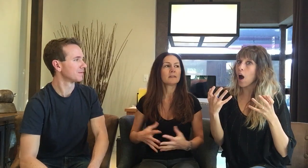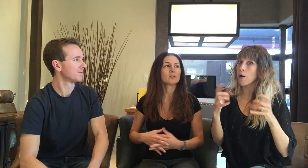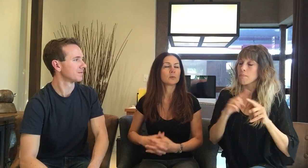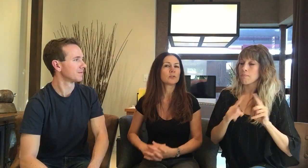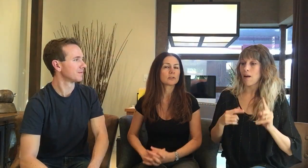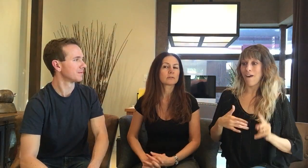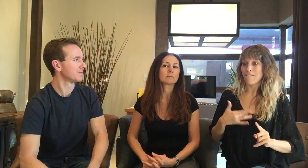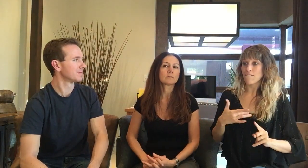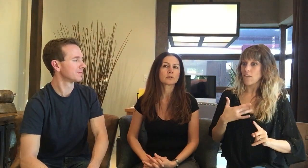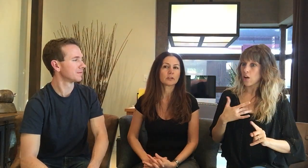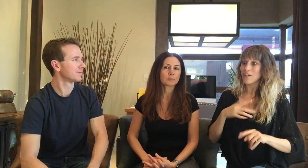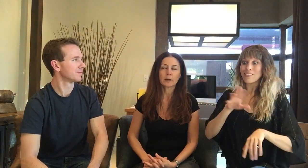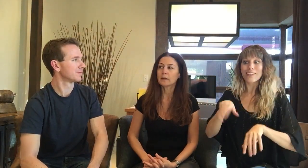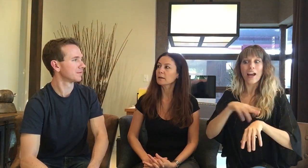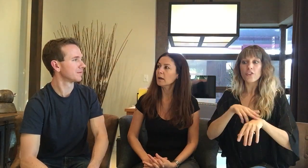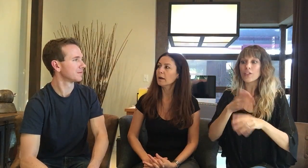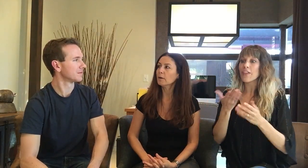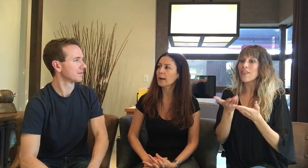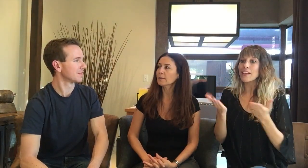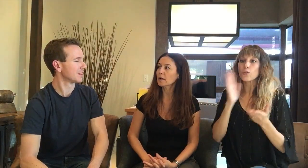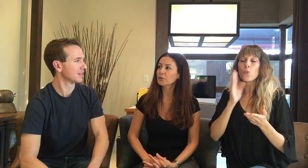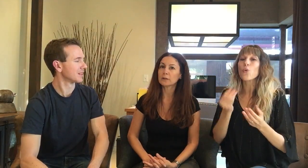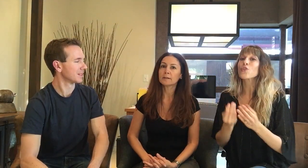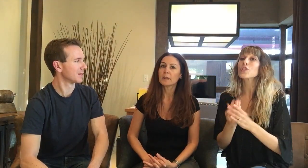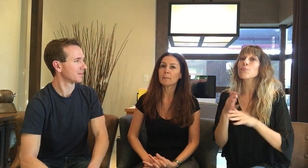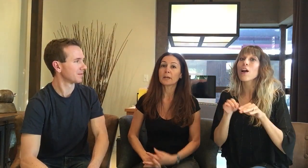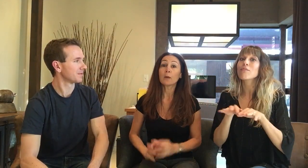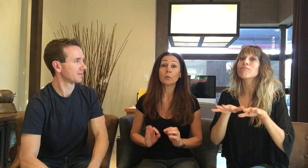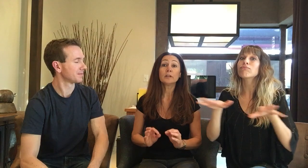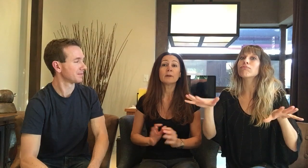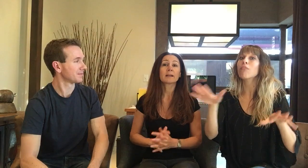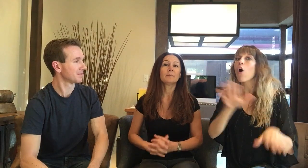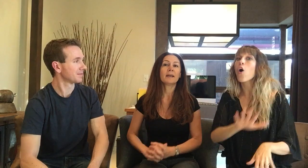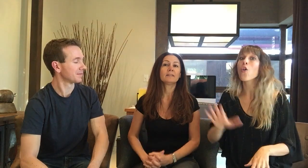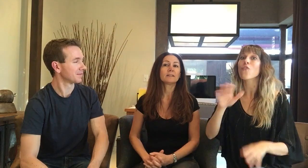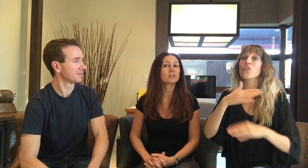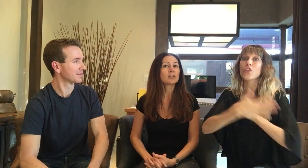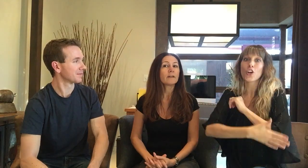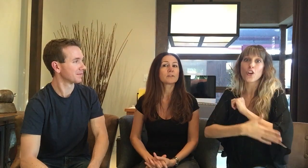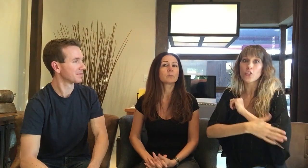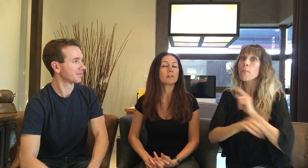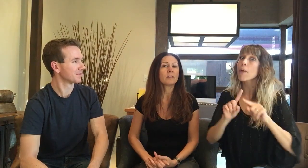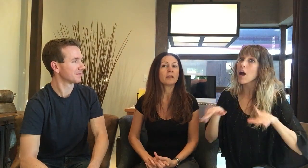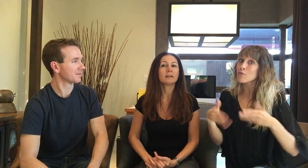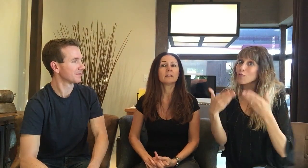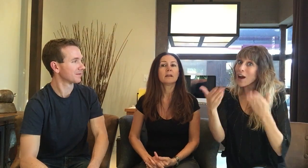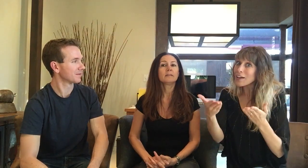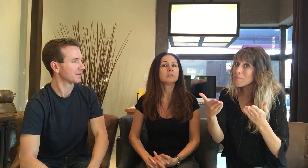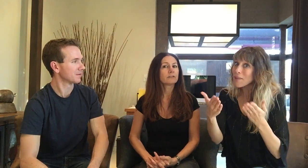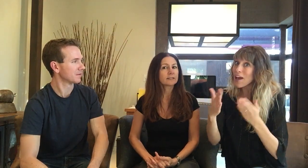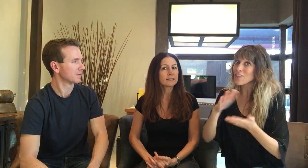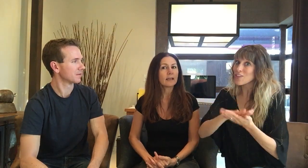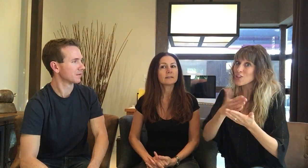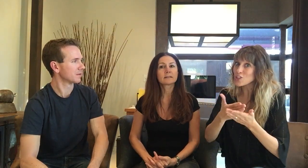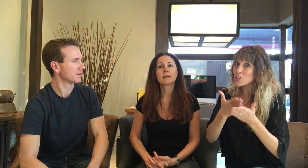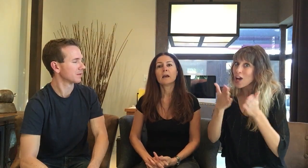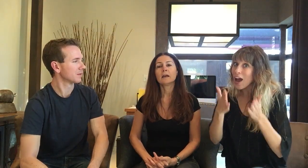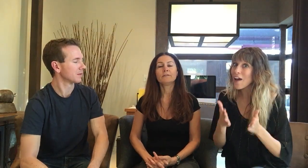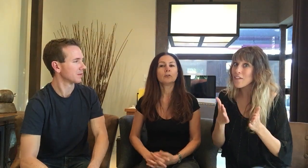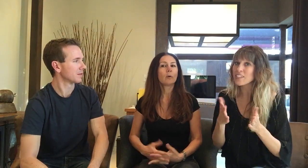things will just start spreading around the country. But I would recommend that the chefs within the different states, if you know a